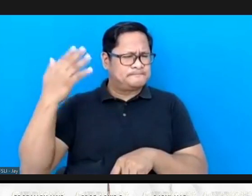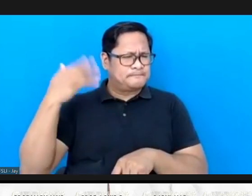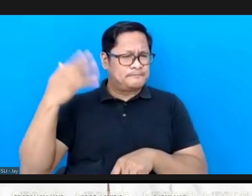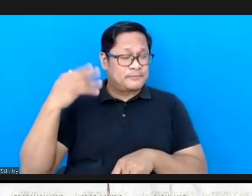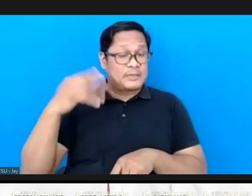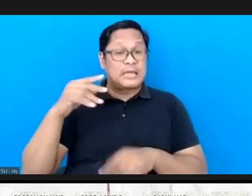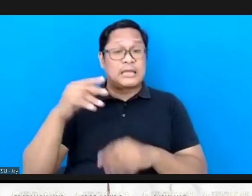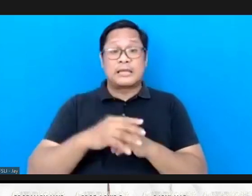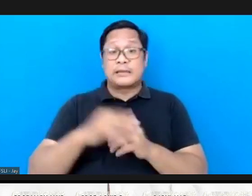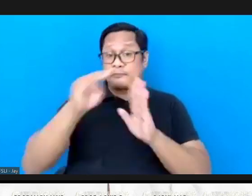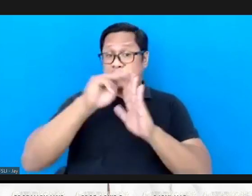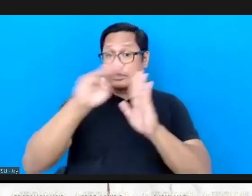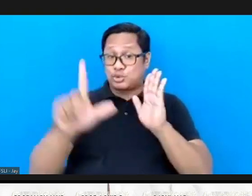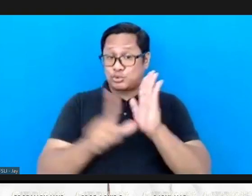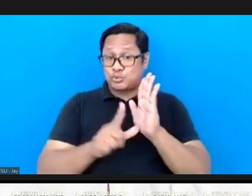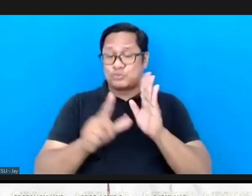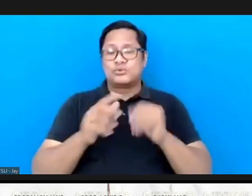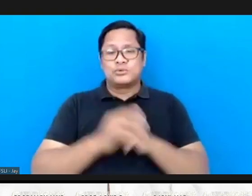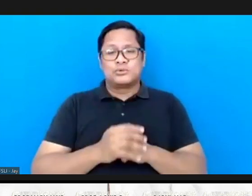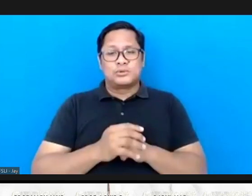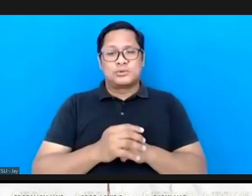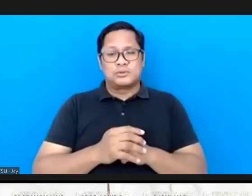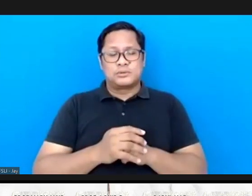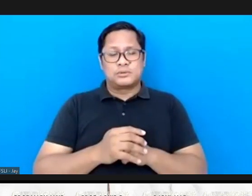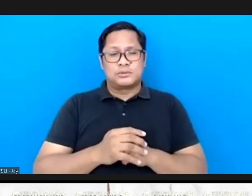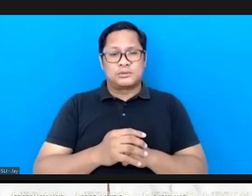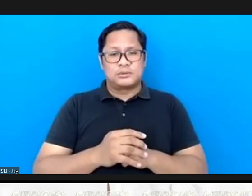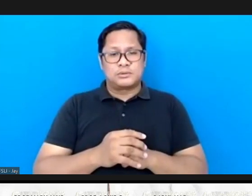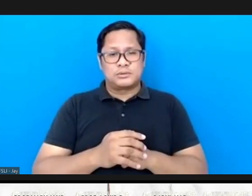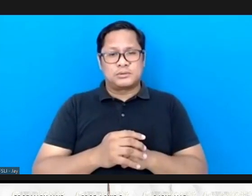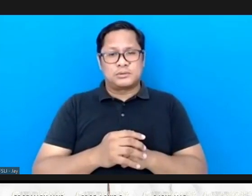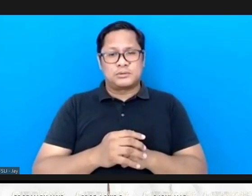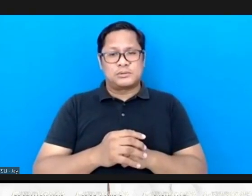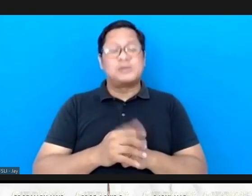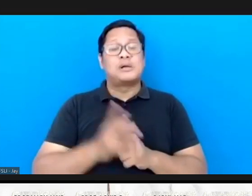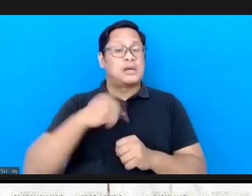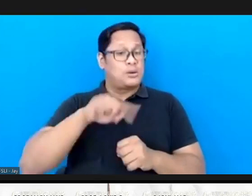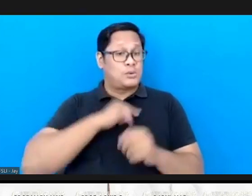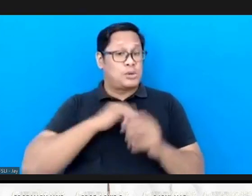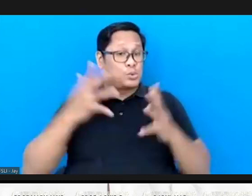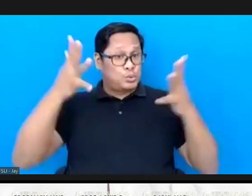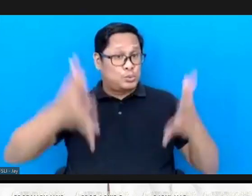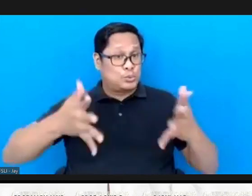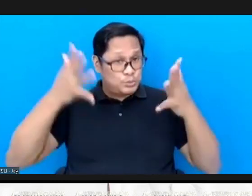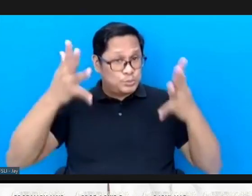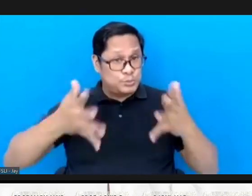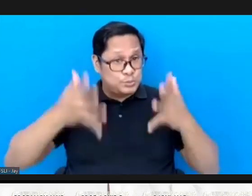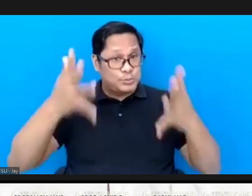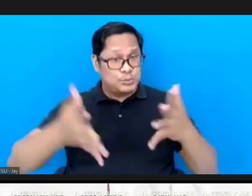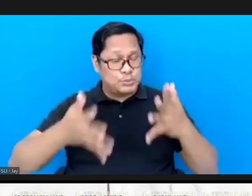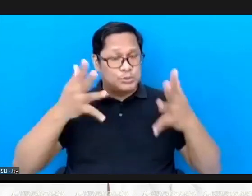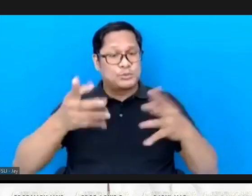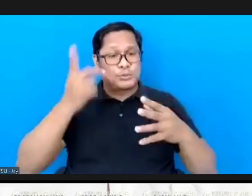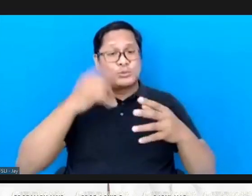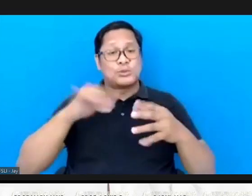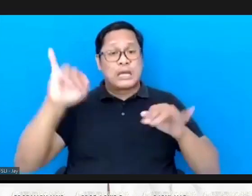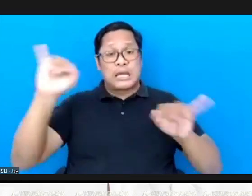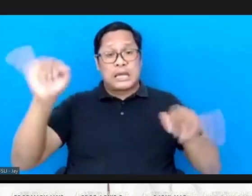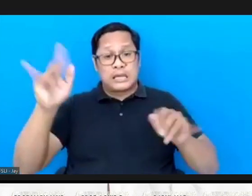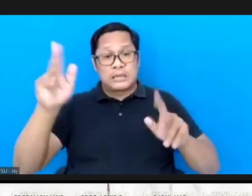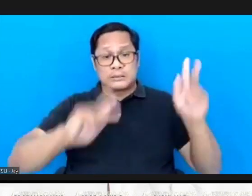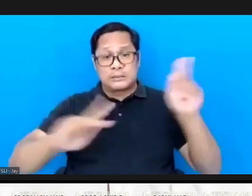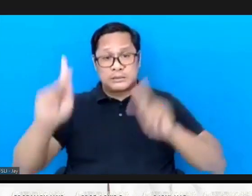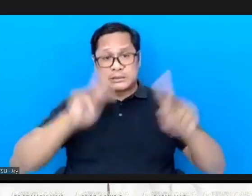panahon ng diktadura, si Makliing Dulan. Our conversation on the Indigenous people's plight